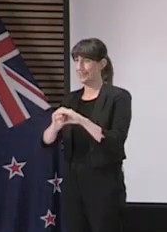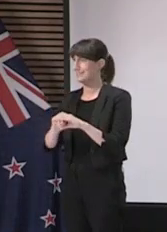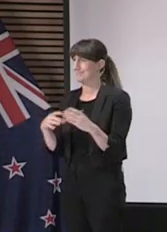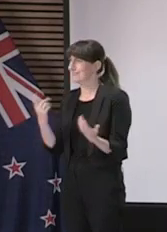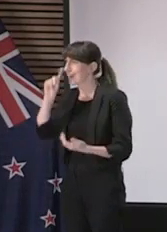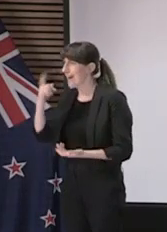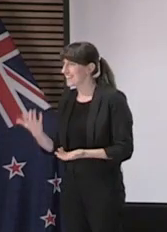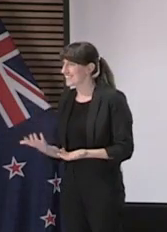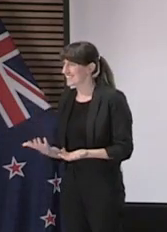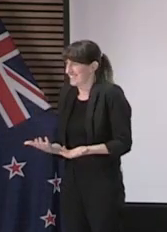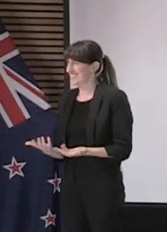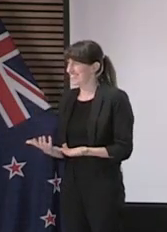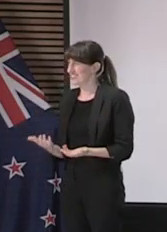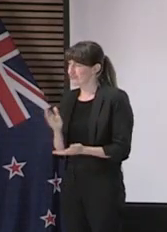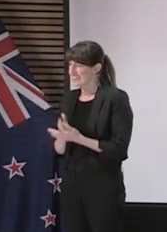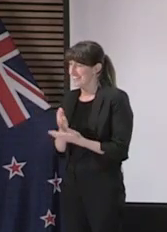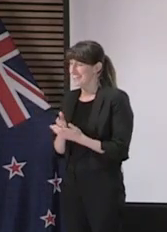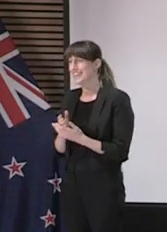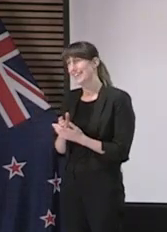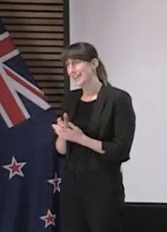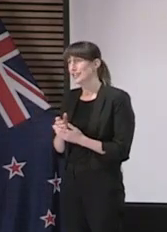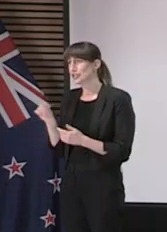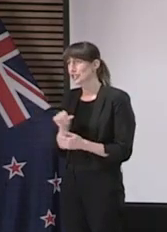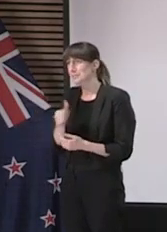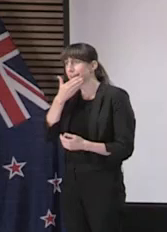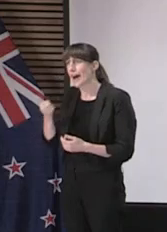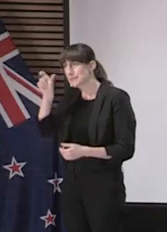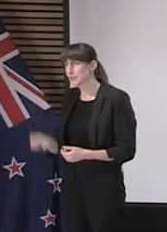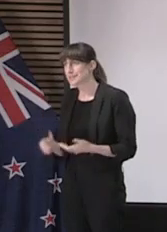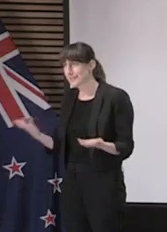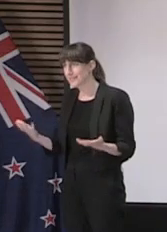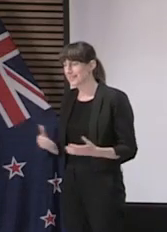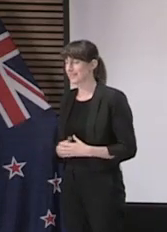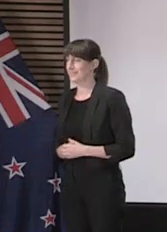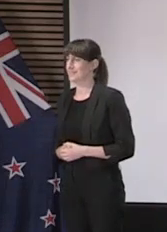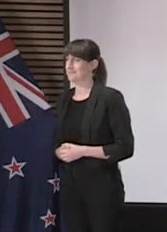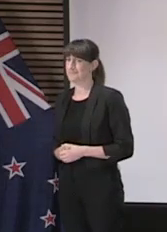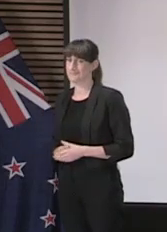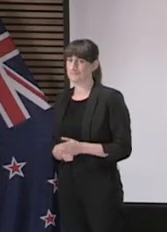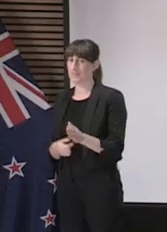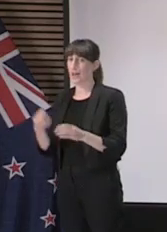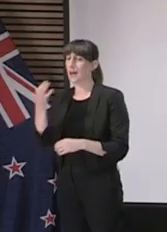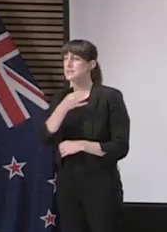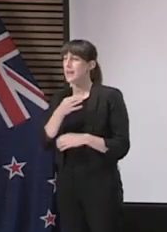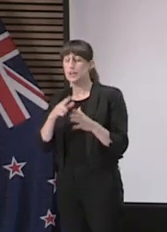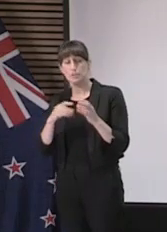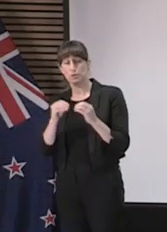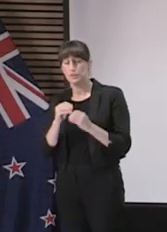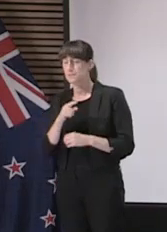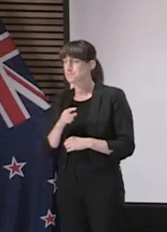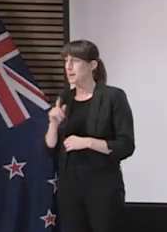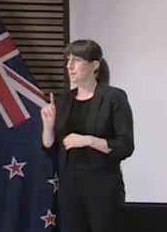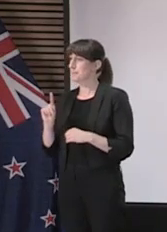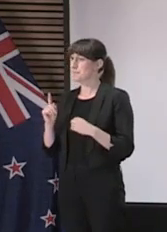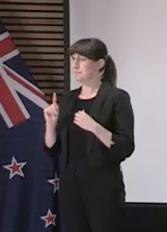and actually just be a good human being. Okay, Dr. Bloomfield, did the Ministry of Health provide any advice to